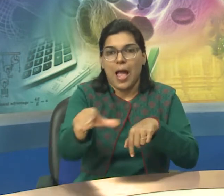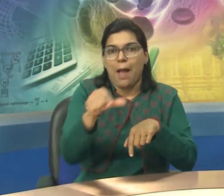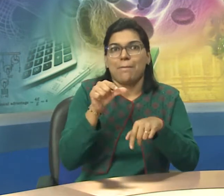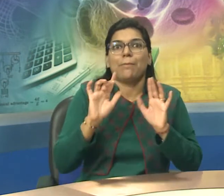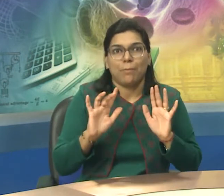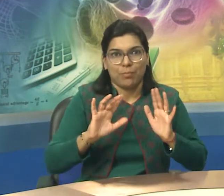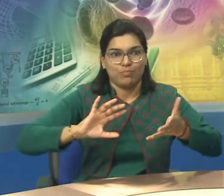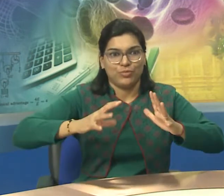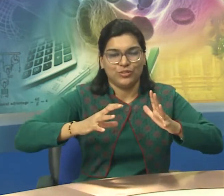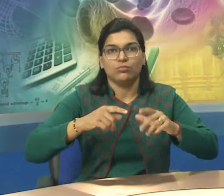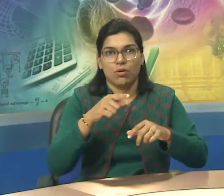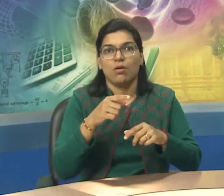that reduce